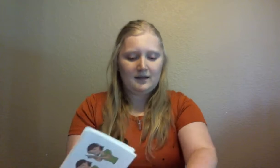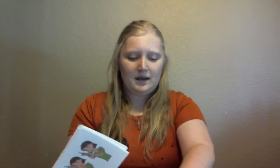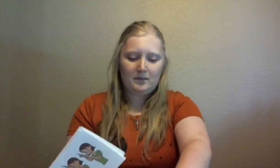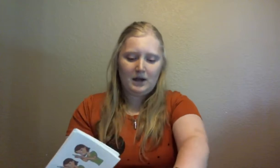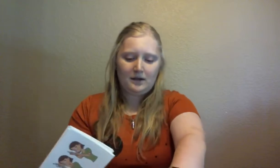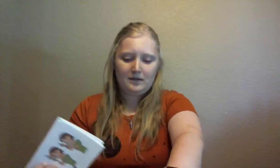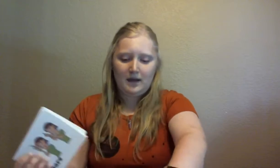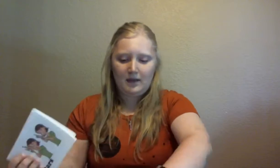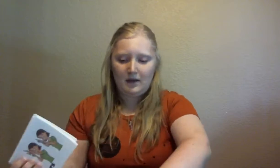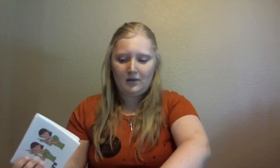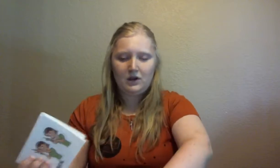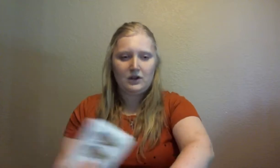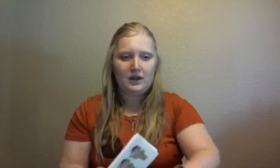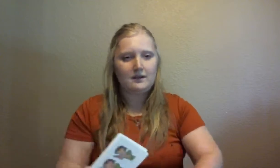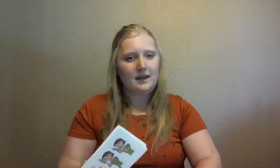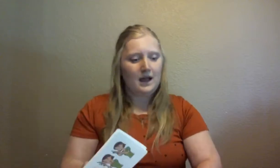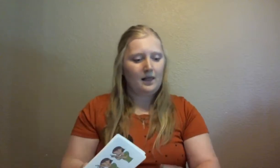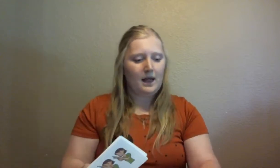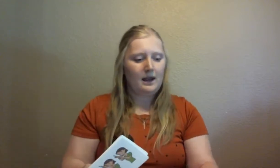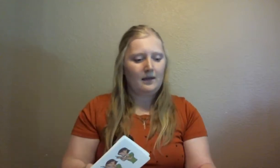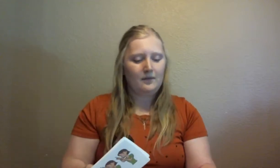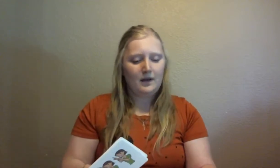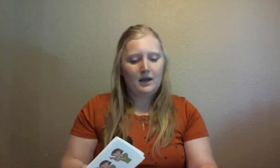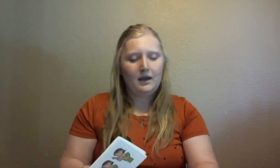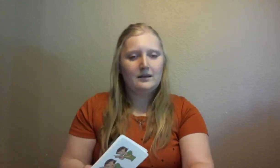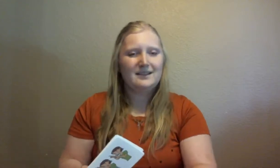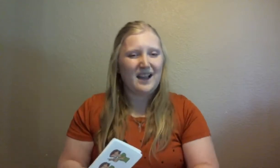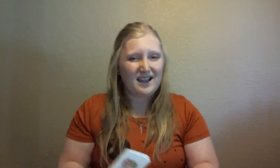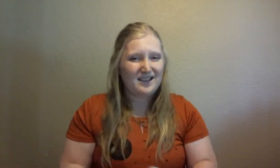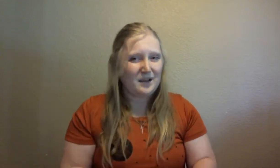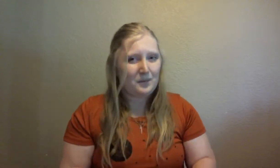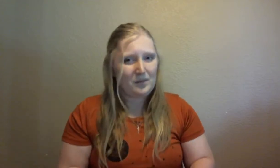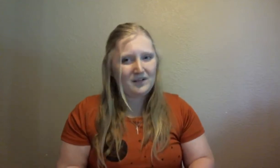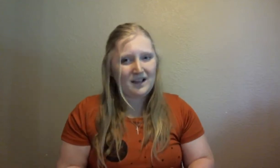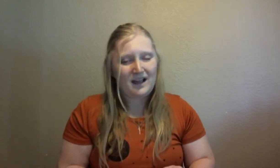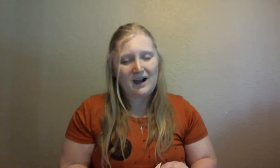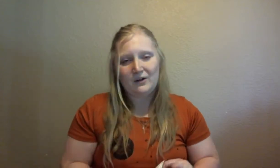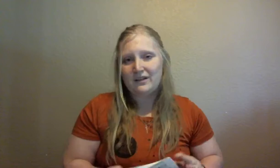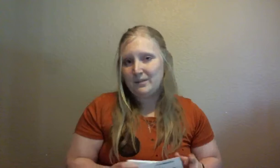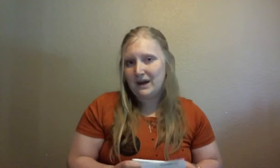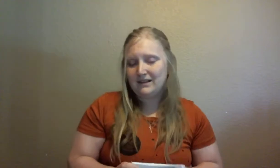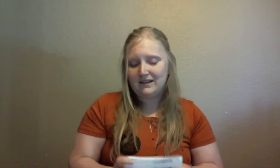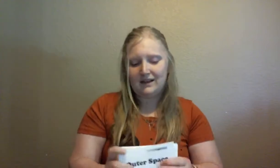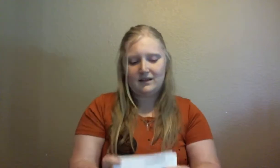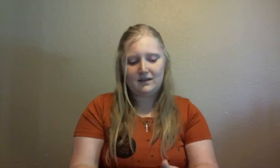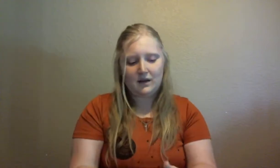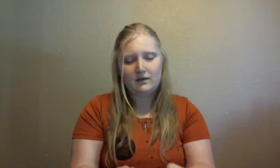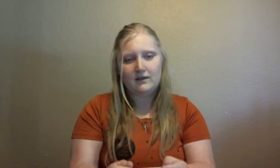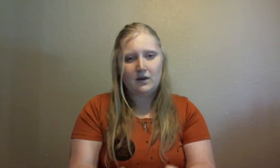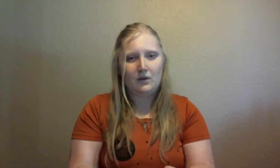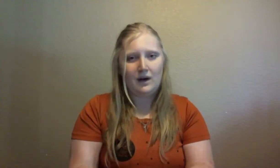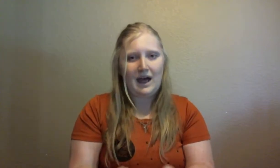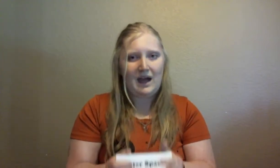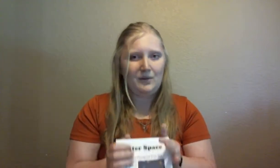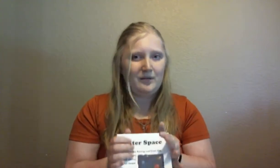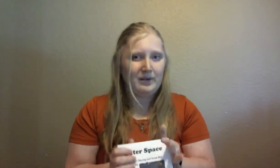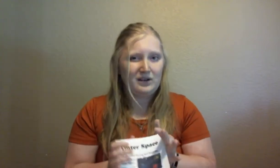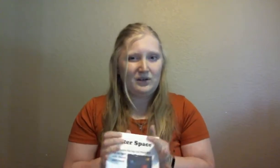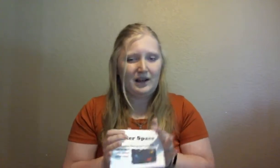in American Sign Language there is not a lot of signs that represent outer space things. So I would have been doing a